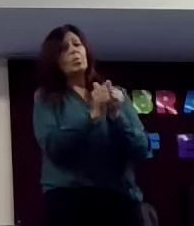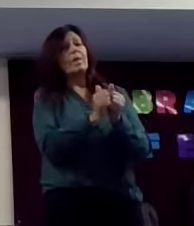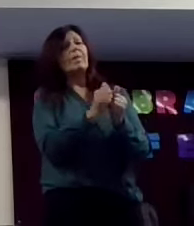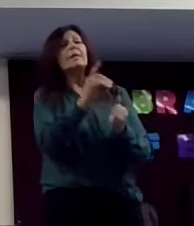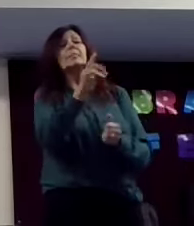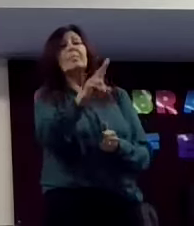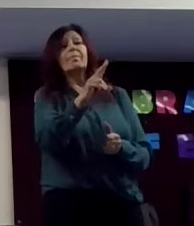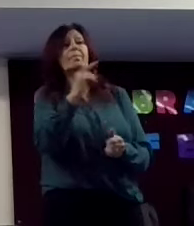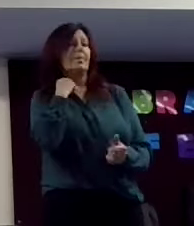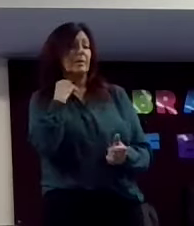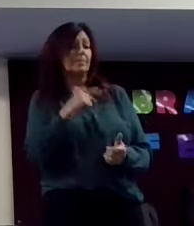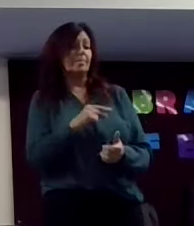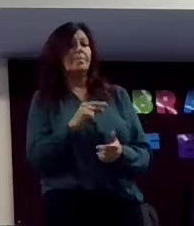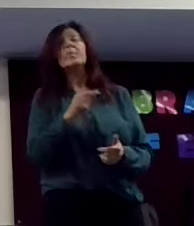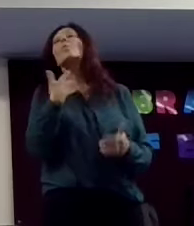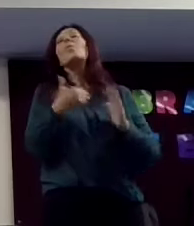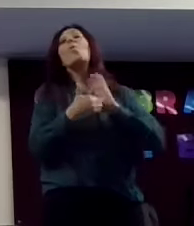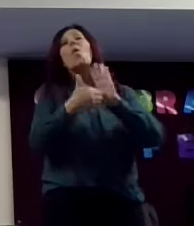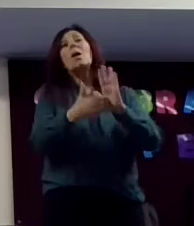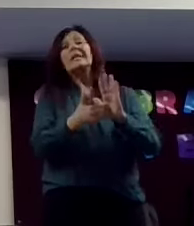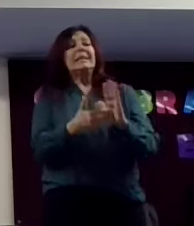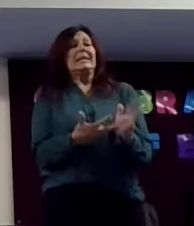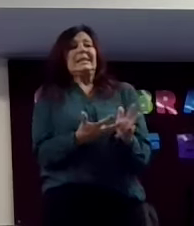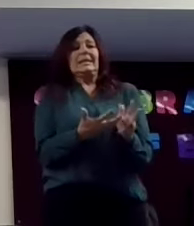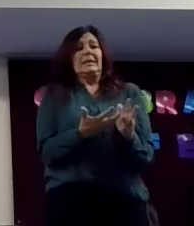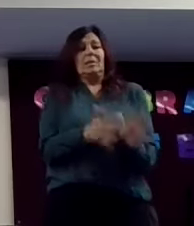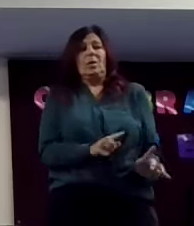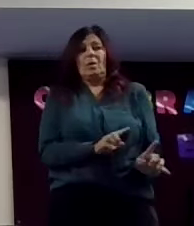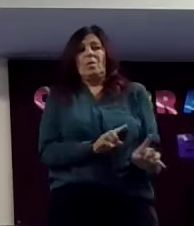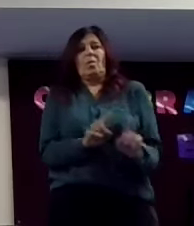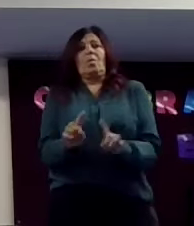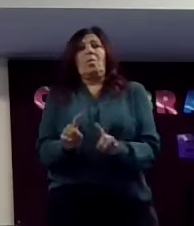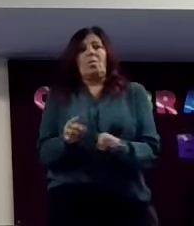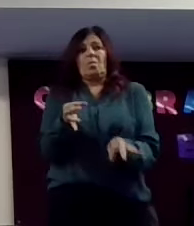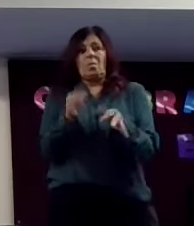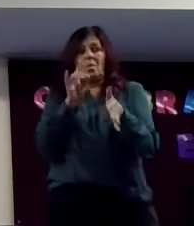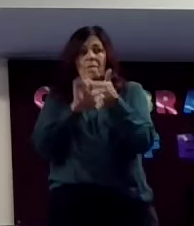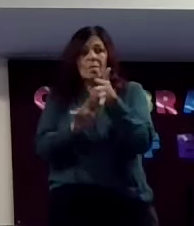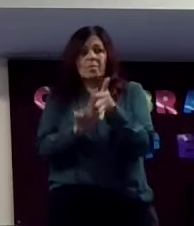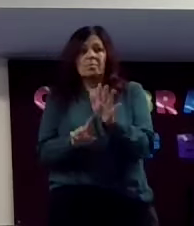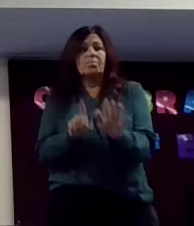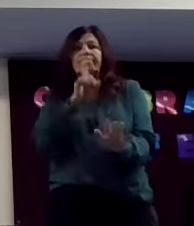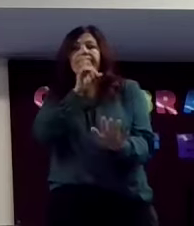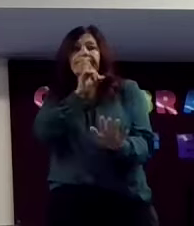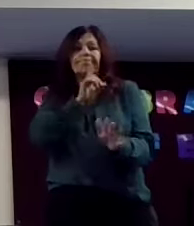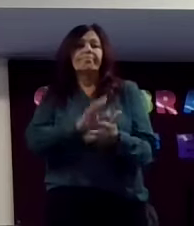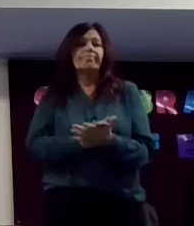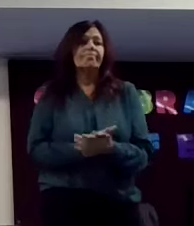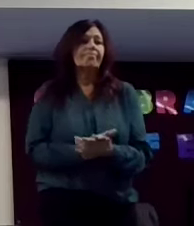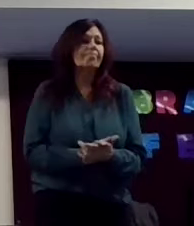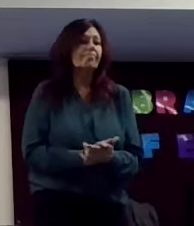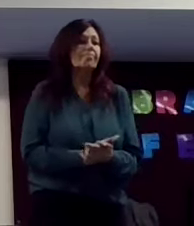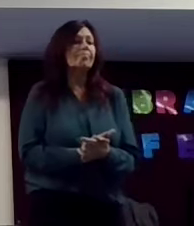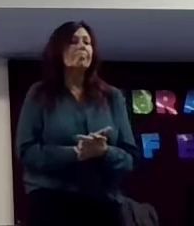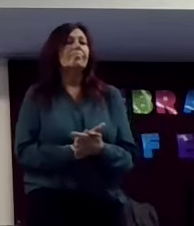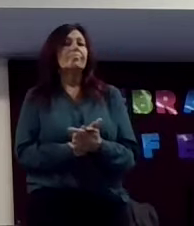domestic violence, for example, who are often reluctant to move forward with an investigation and the prosecution of a case.